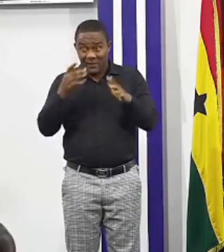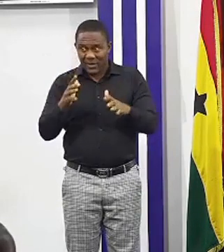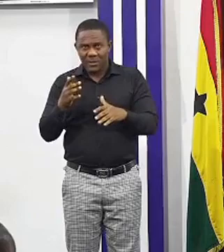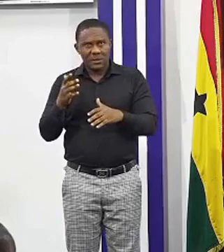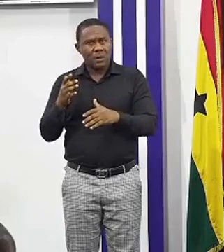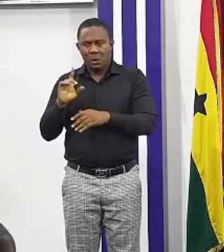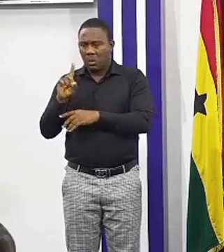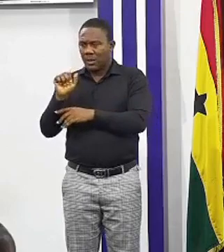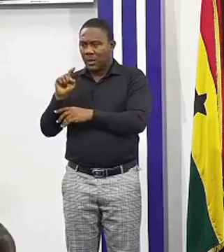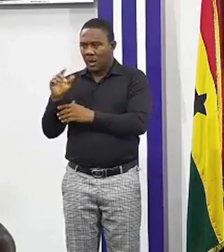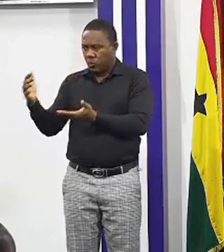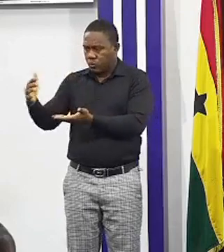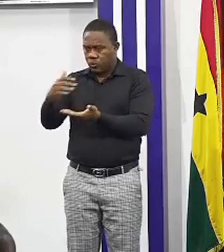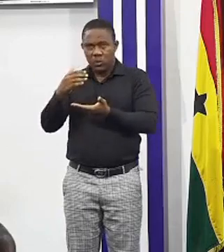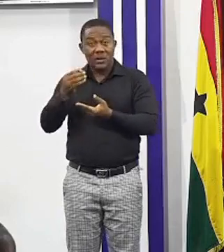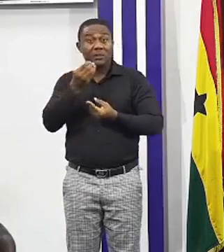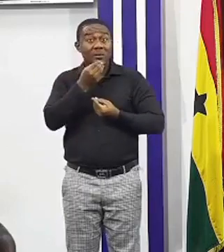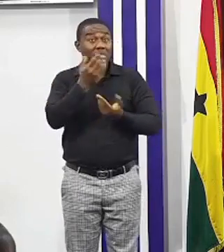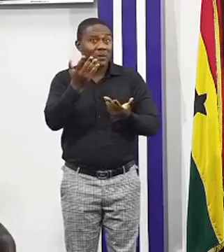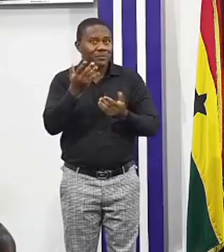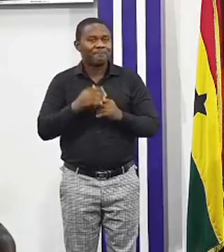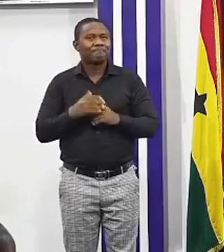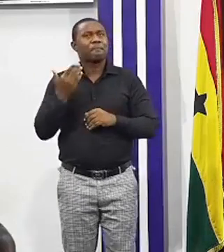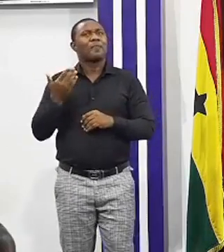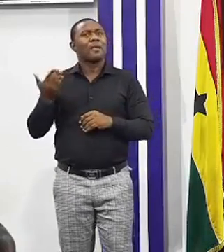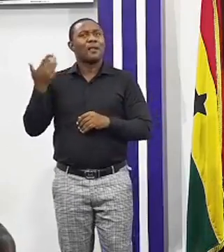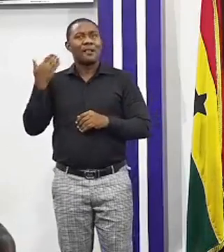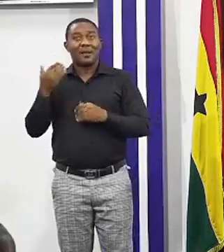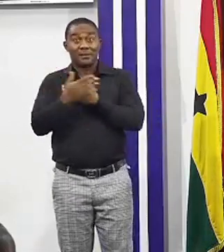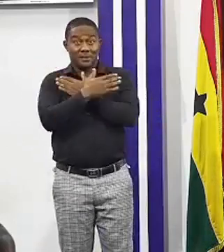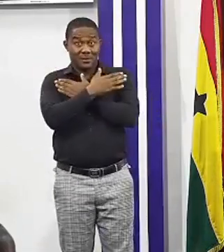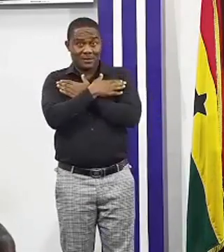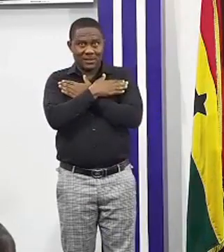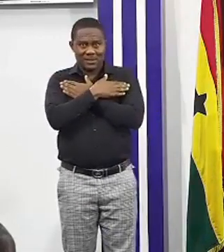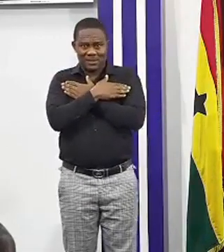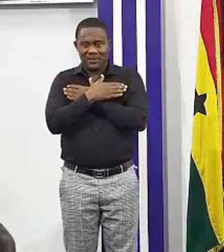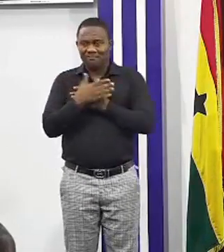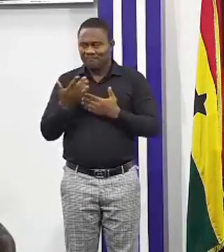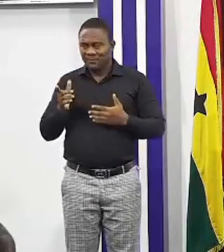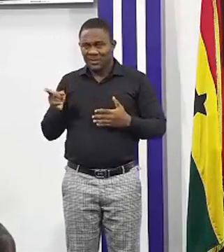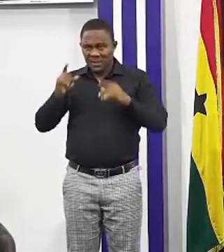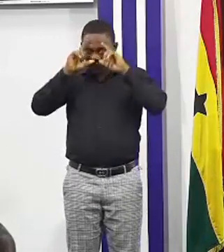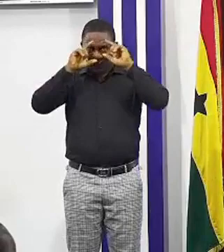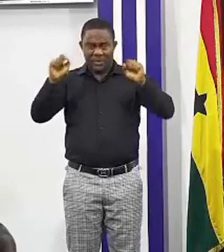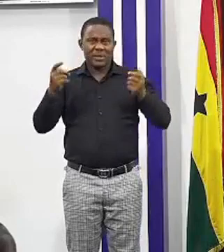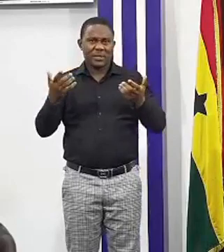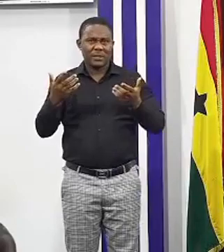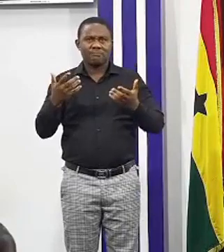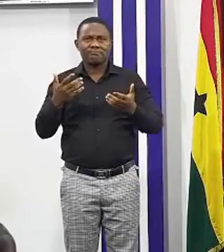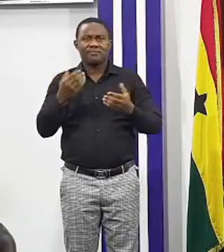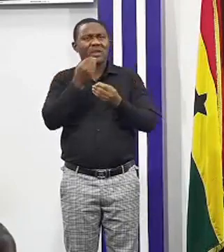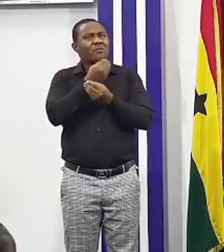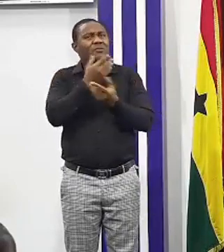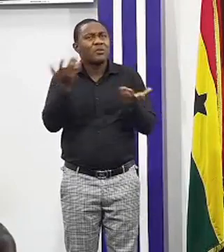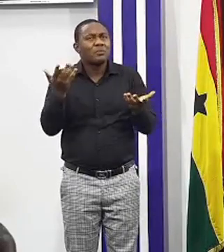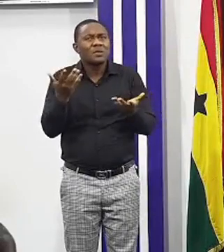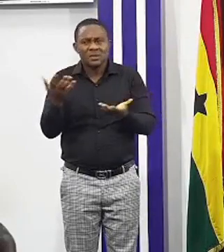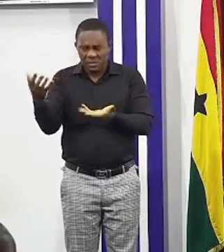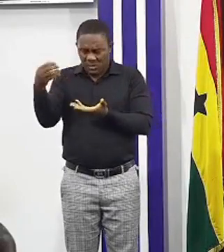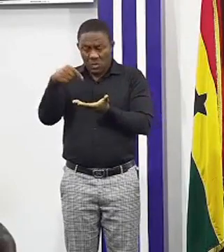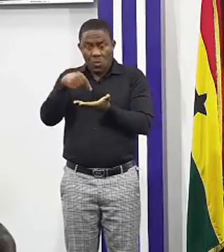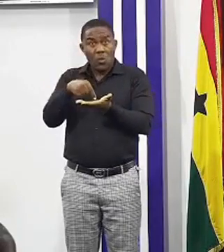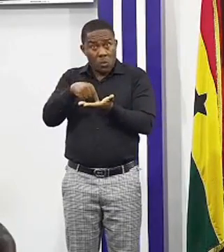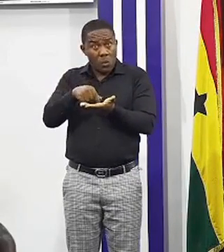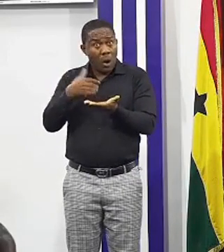action. On Sunday, the president updated the nation that that data was in. It showed, among a number